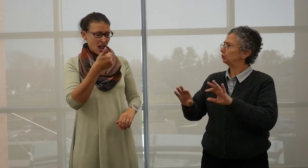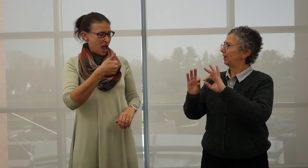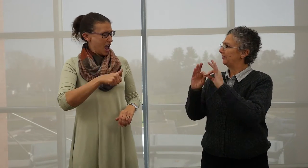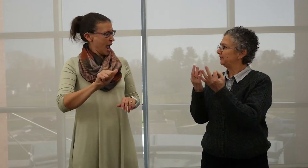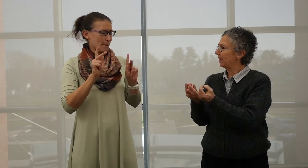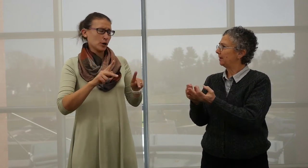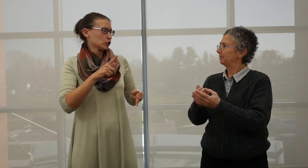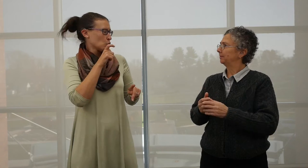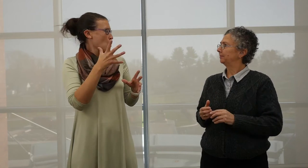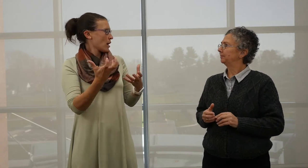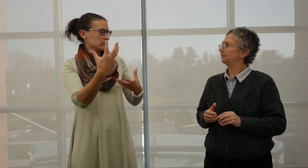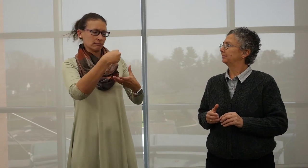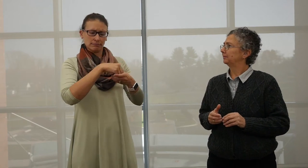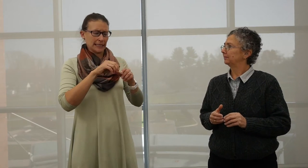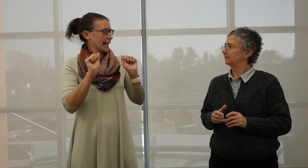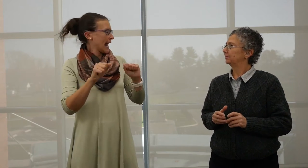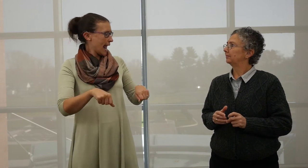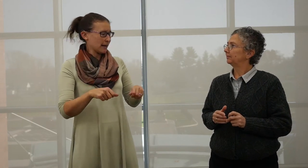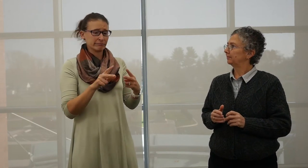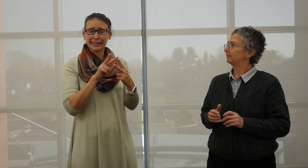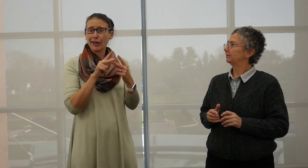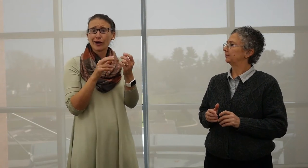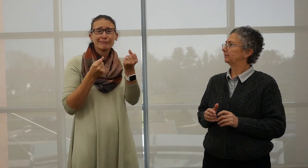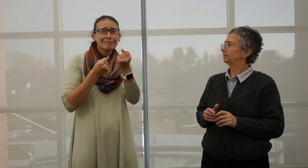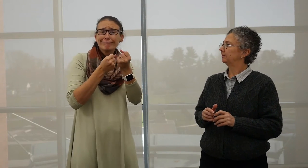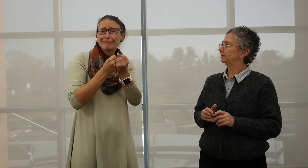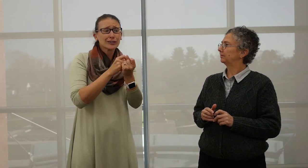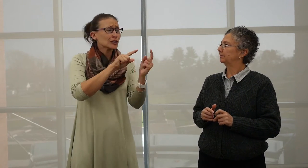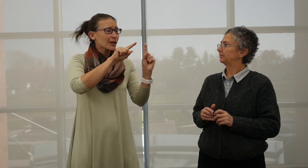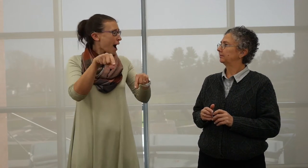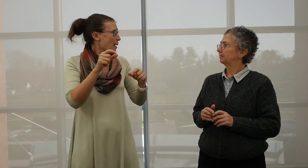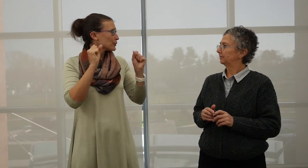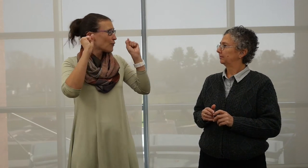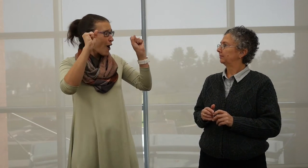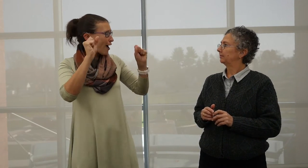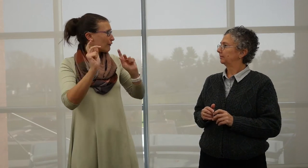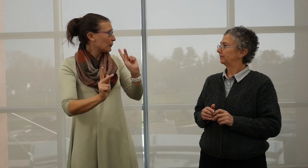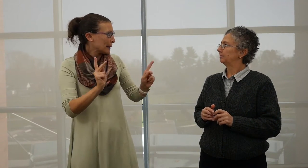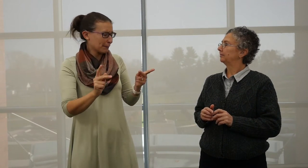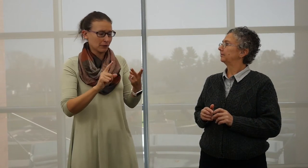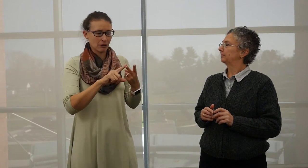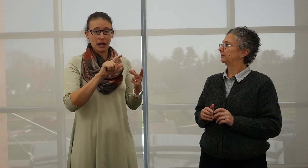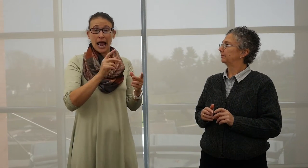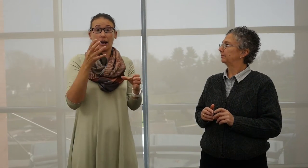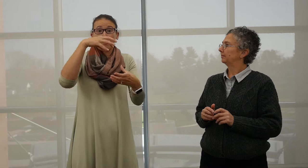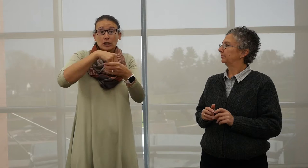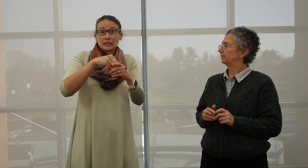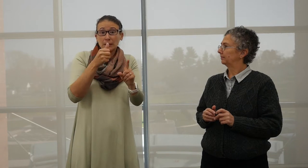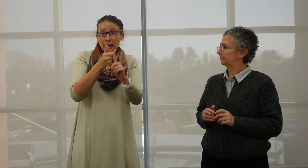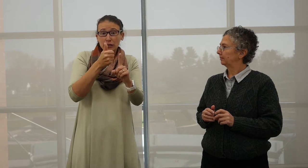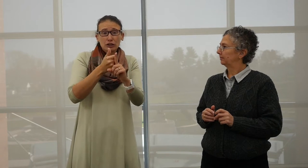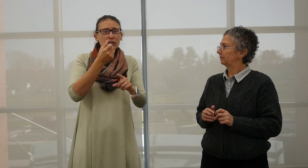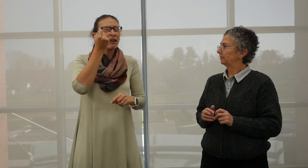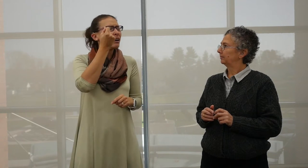involved? Anybody who wants to can be involved. You can come to cheer on people. You can participate